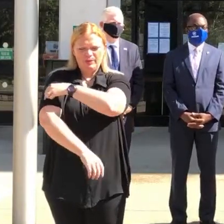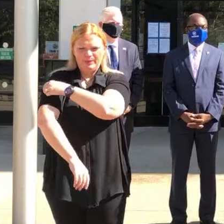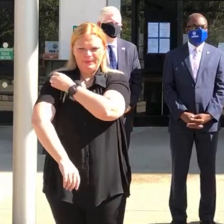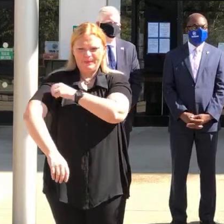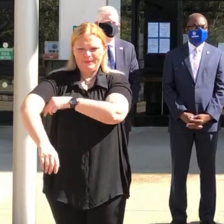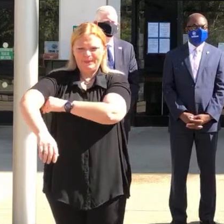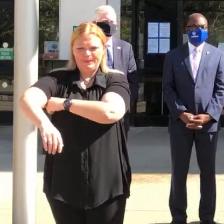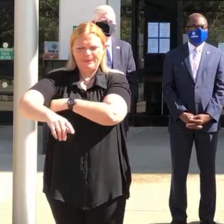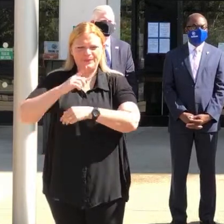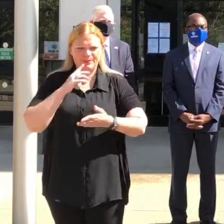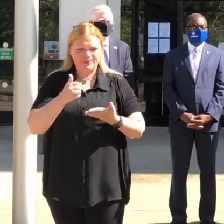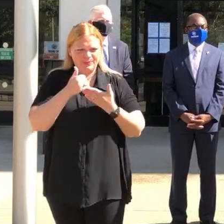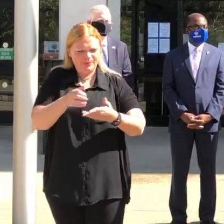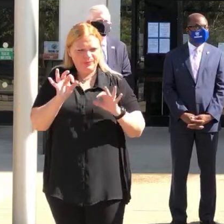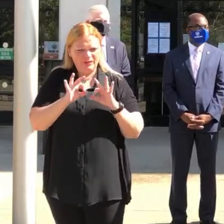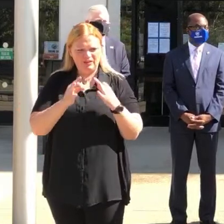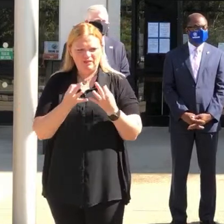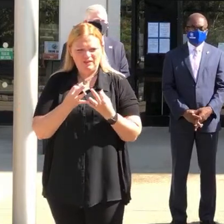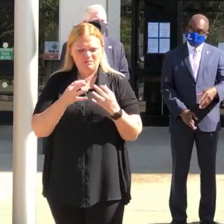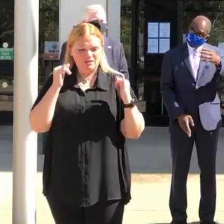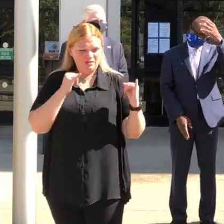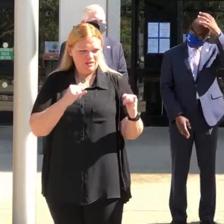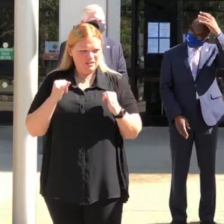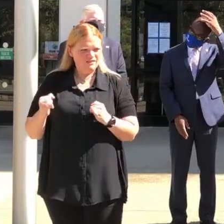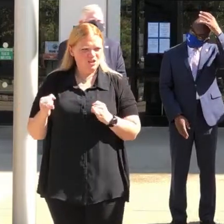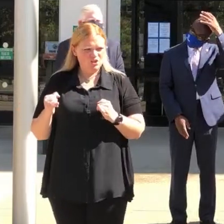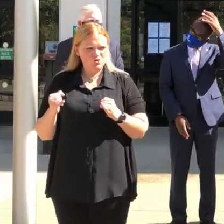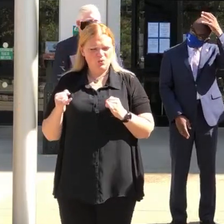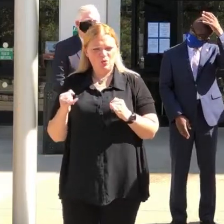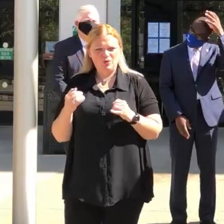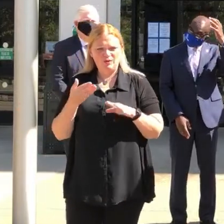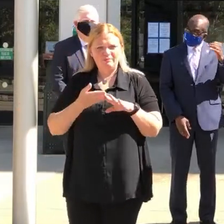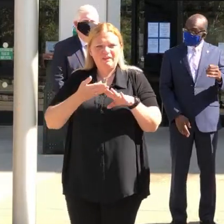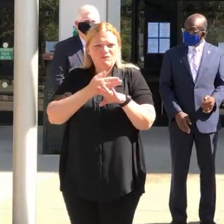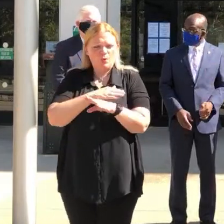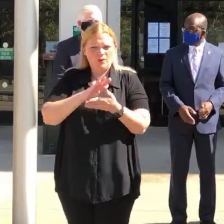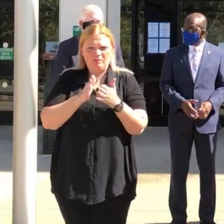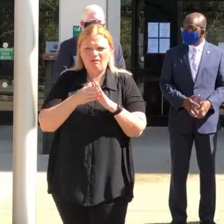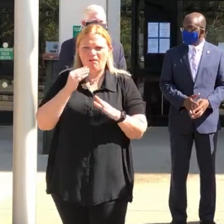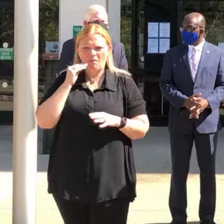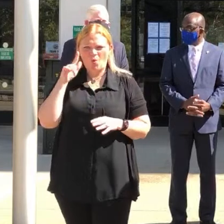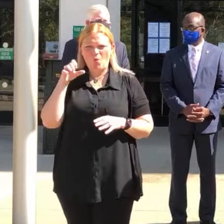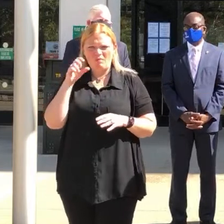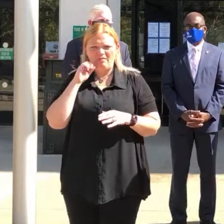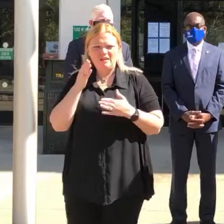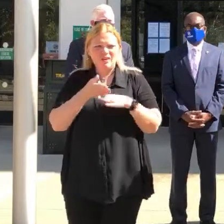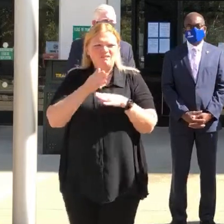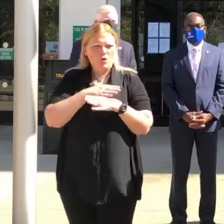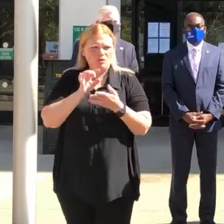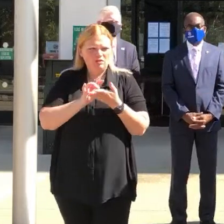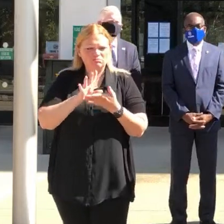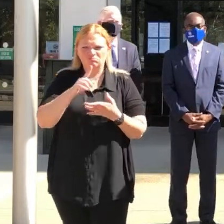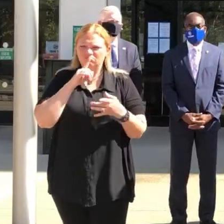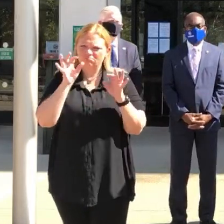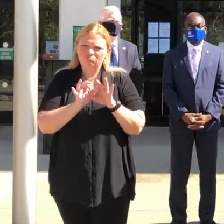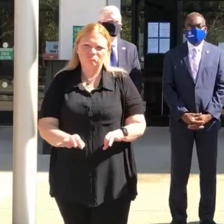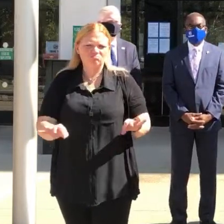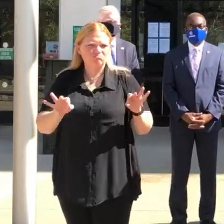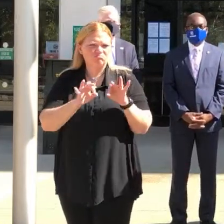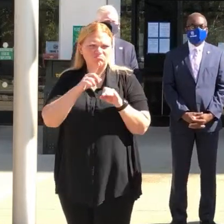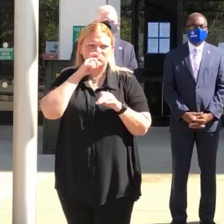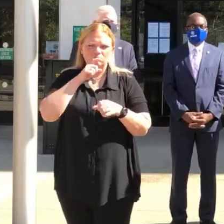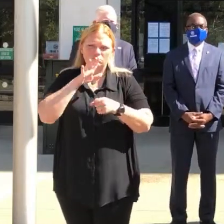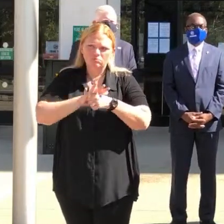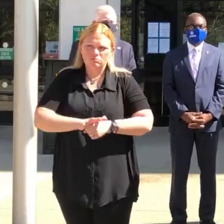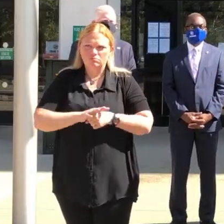to family and help families and individuals before they become homeless and before they get evicted, which is so important because it's so